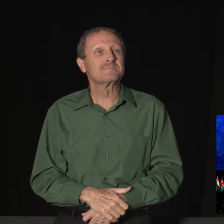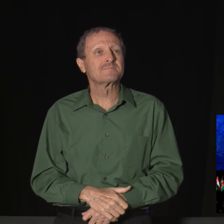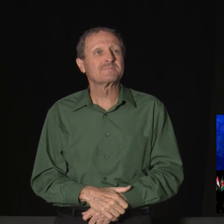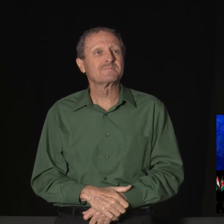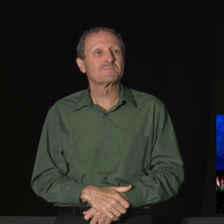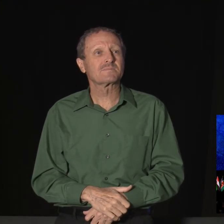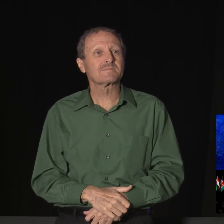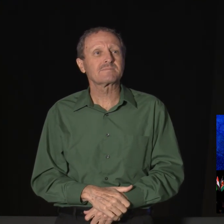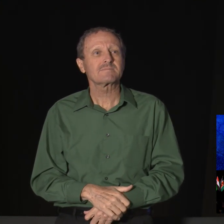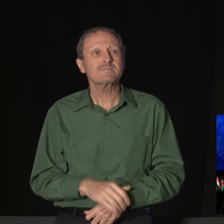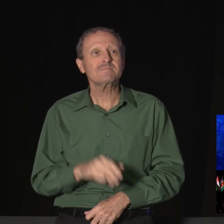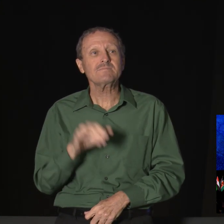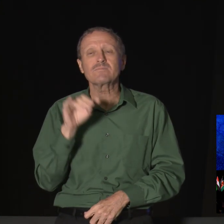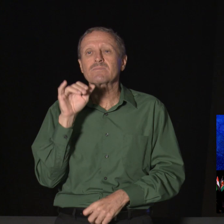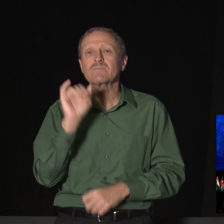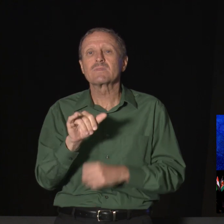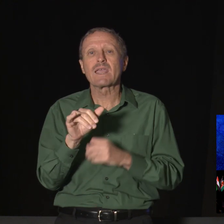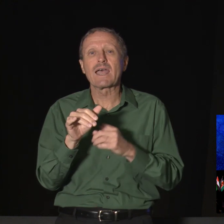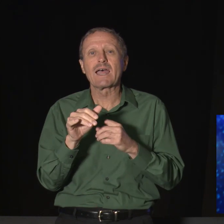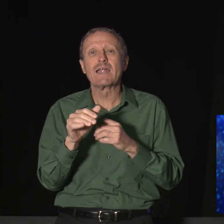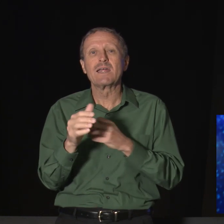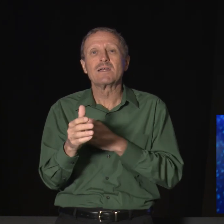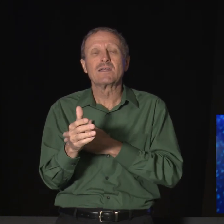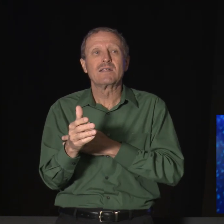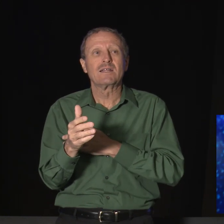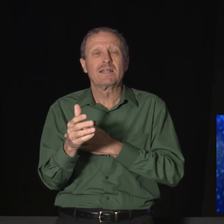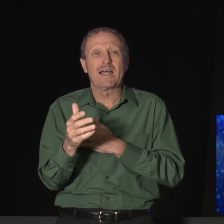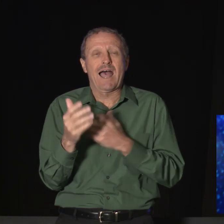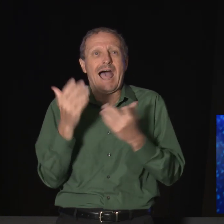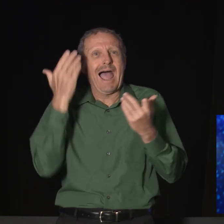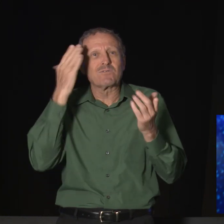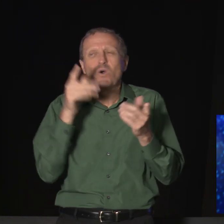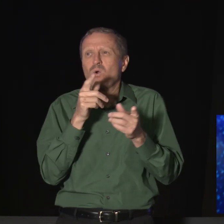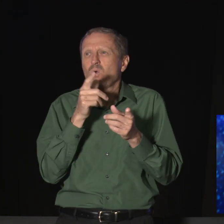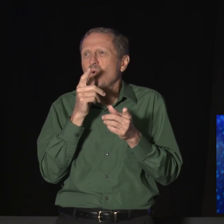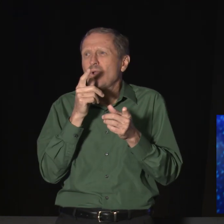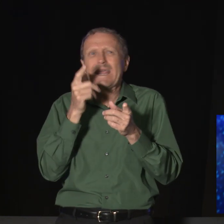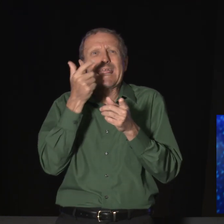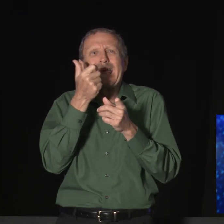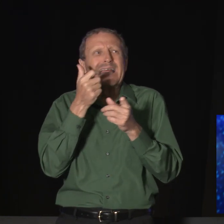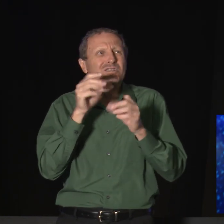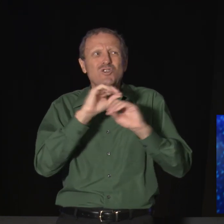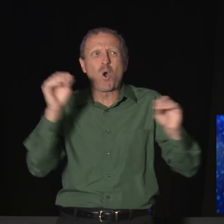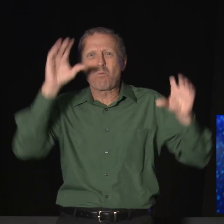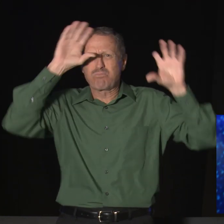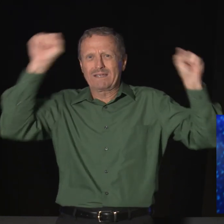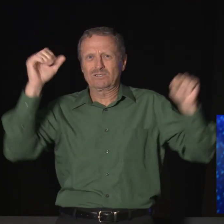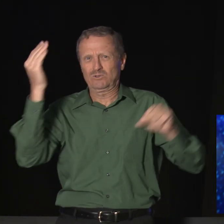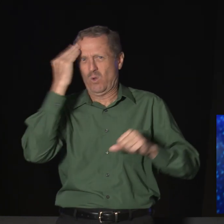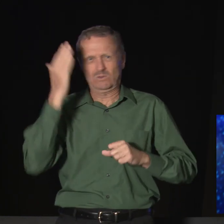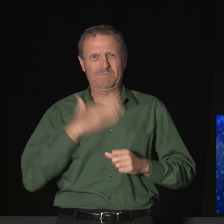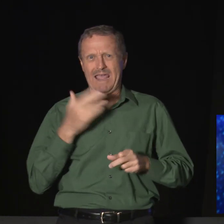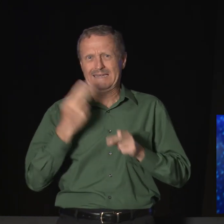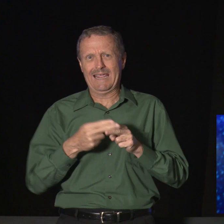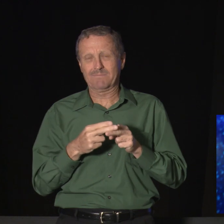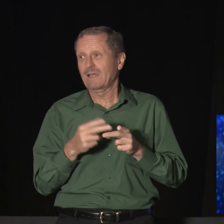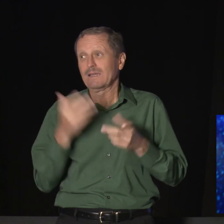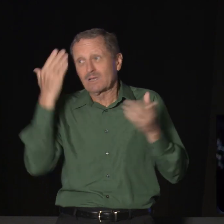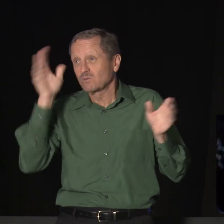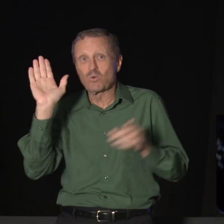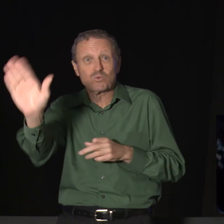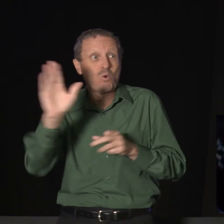And it is this morning that the President of this United States doesn't know my... I don't know that any president of any country knows my name or